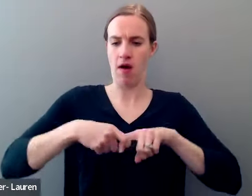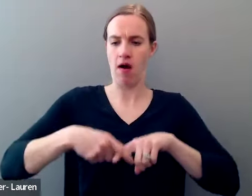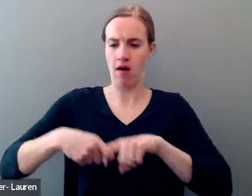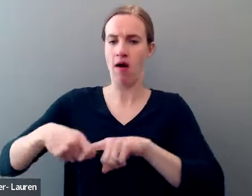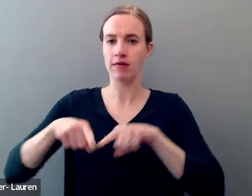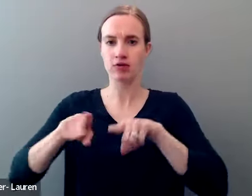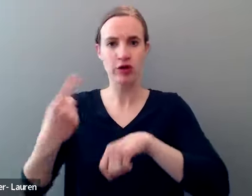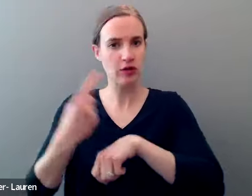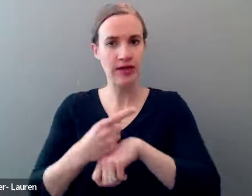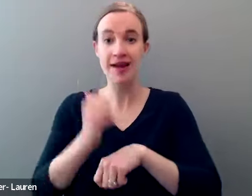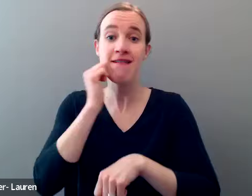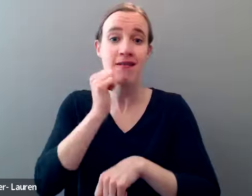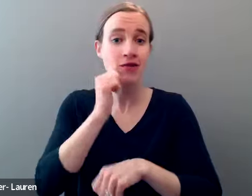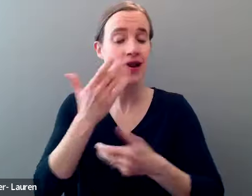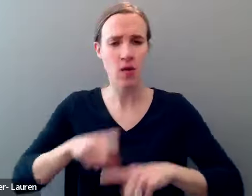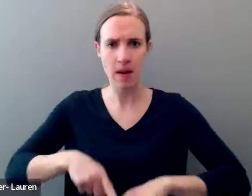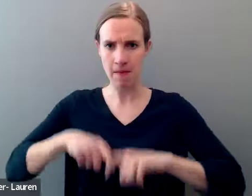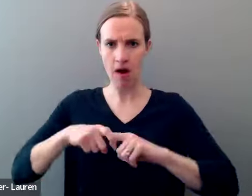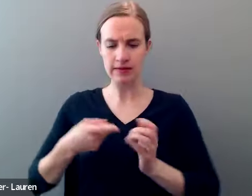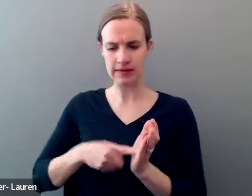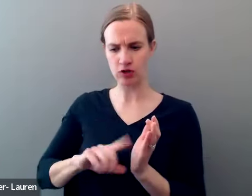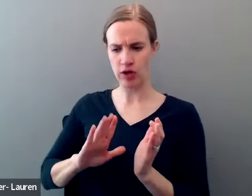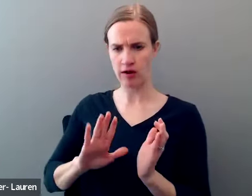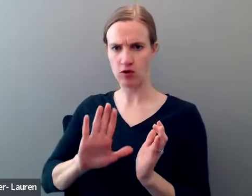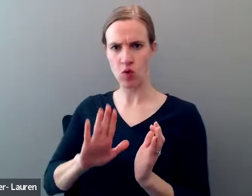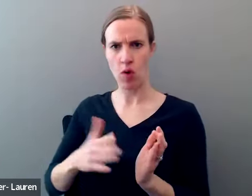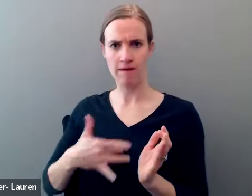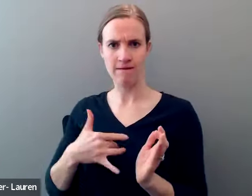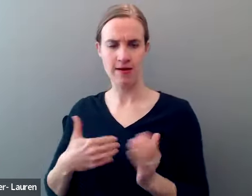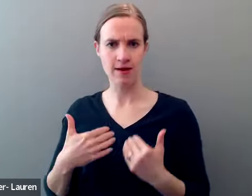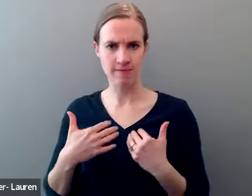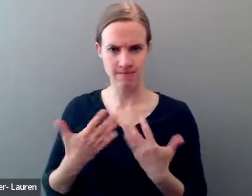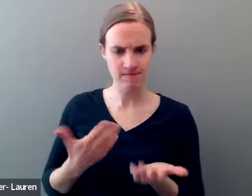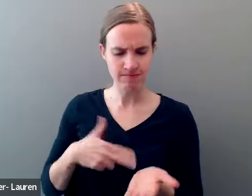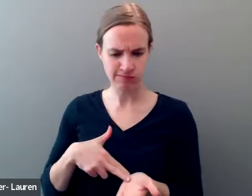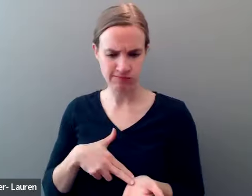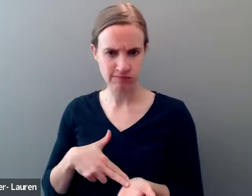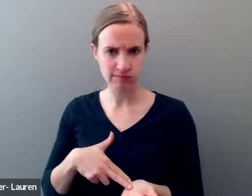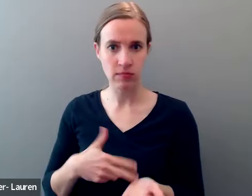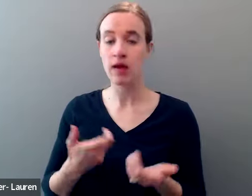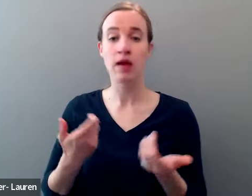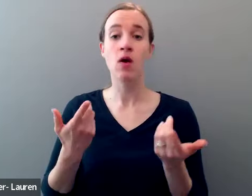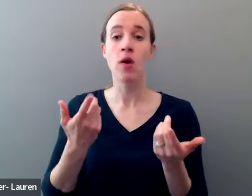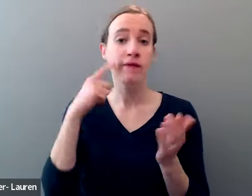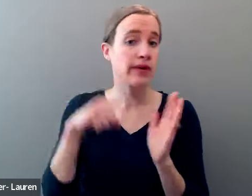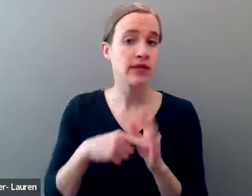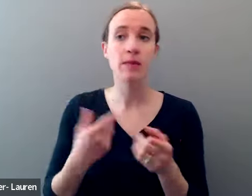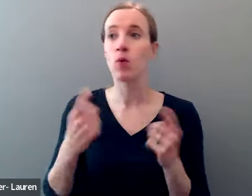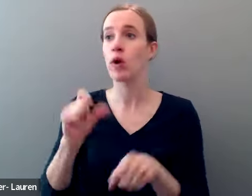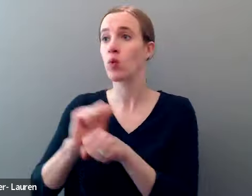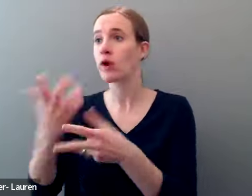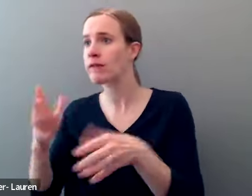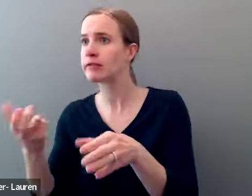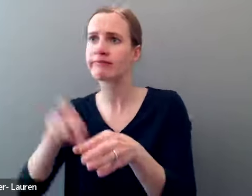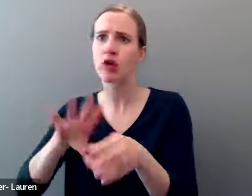pause and check in with yourself. When you get in your car after a long day, or just when you get in your car to go home, or you're